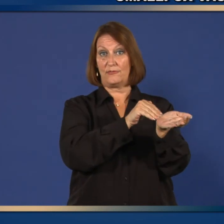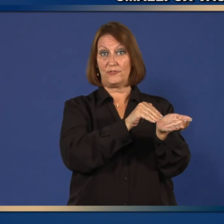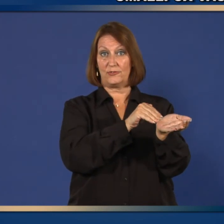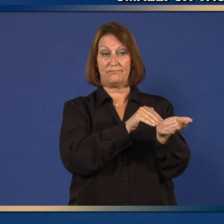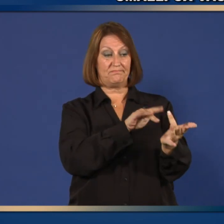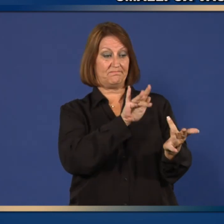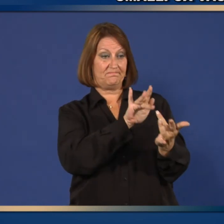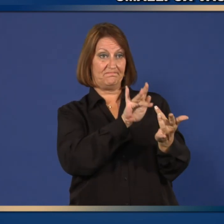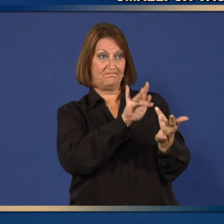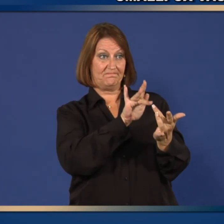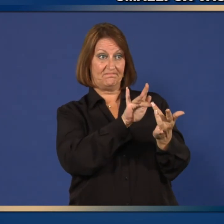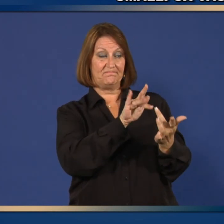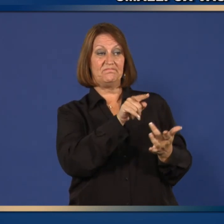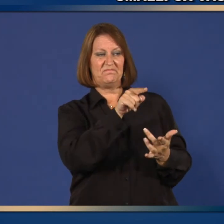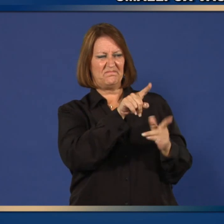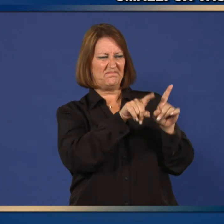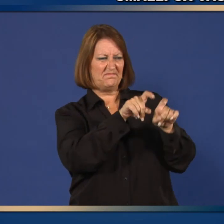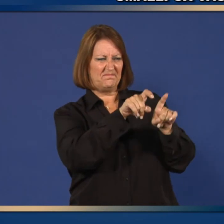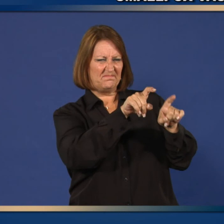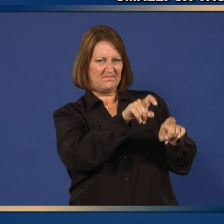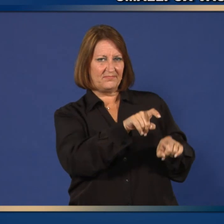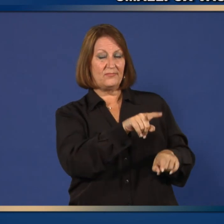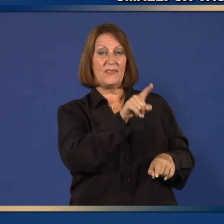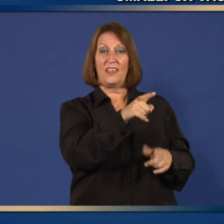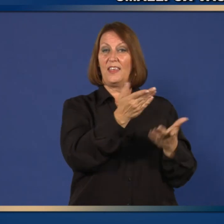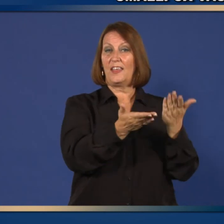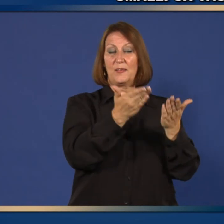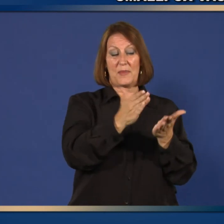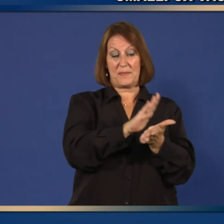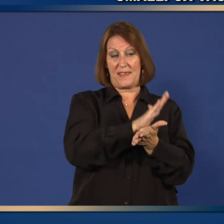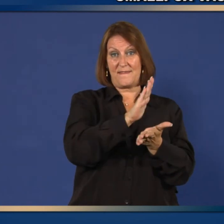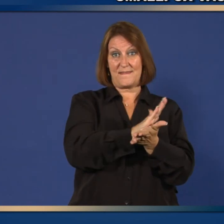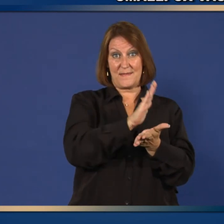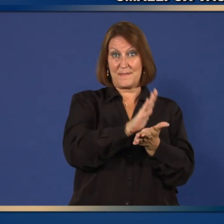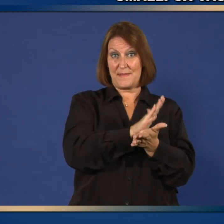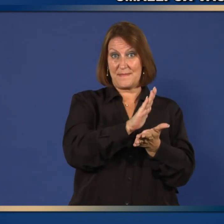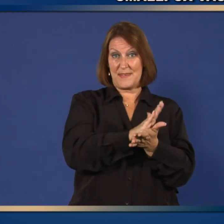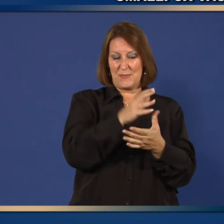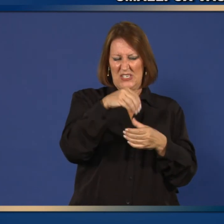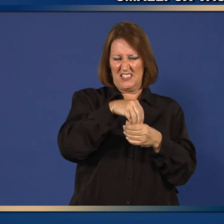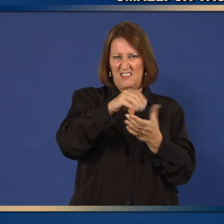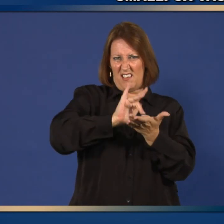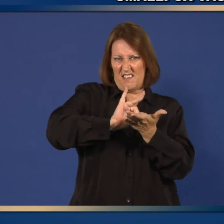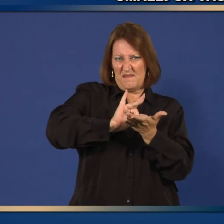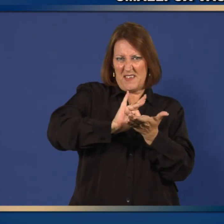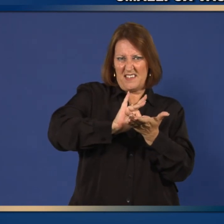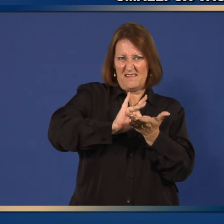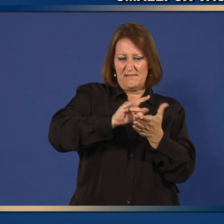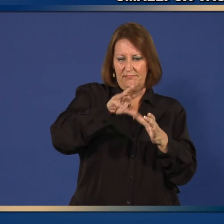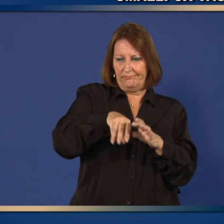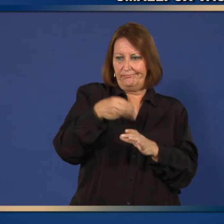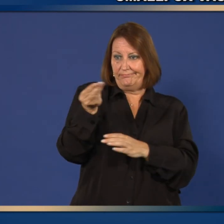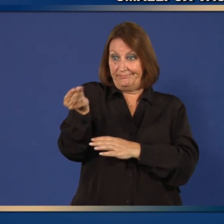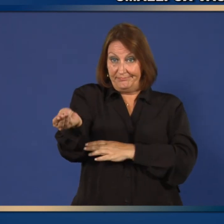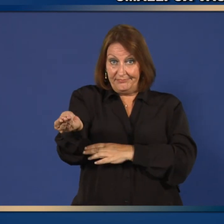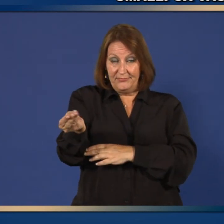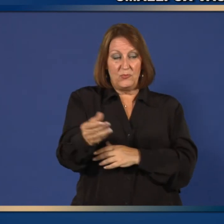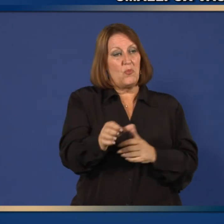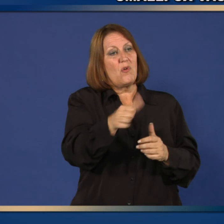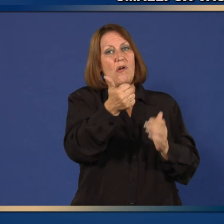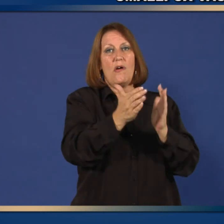Ask your healthcare provider. They can give you more information, show you the vaccine